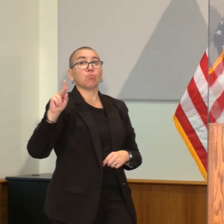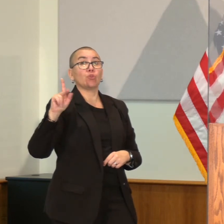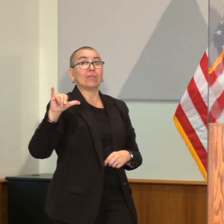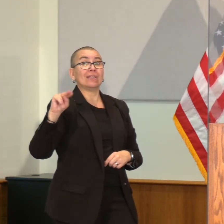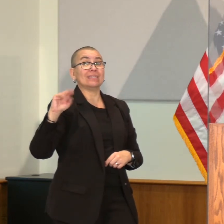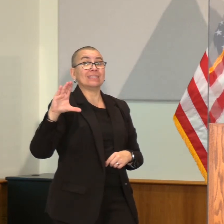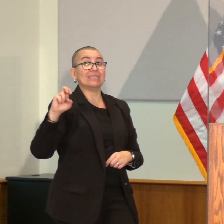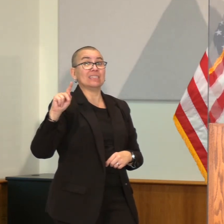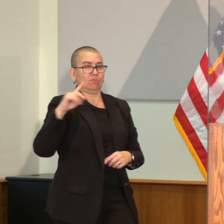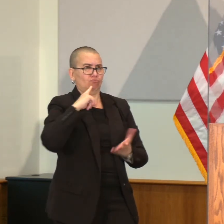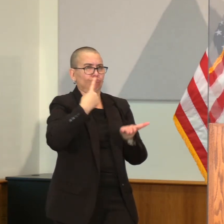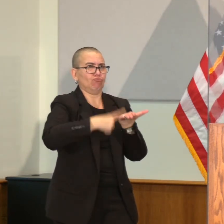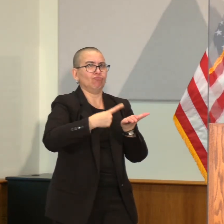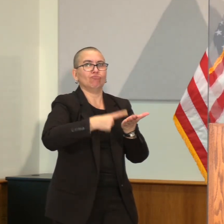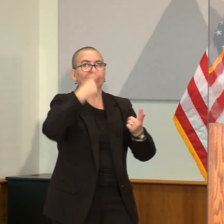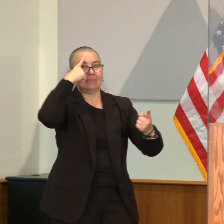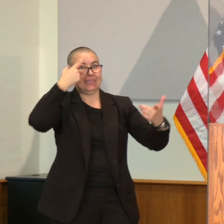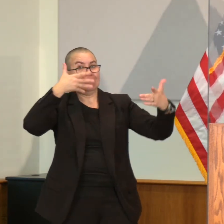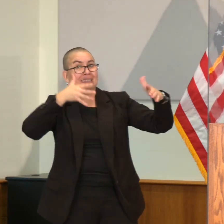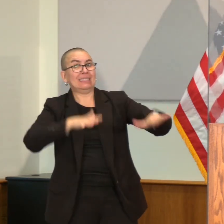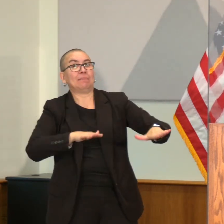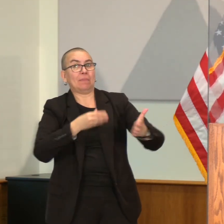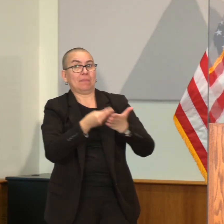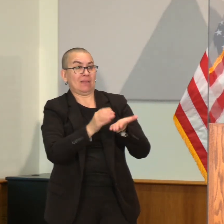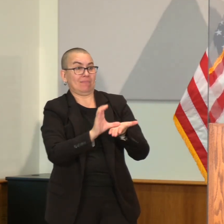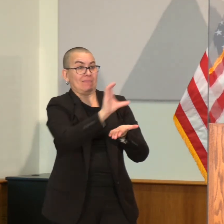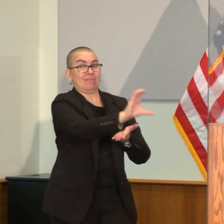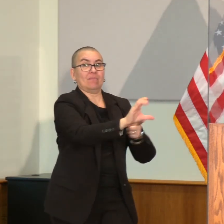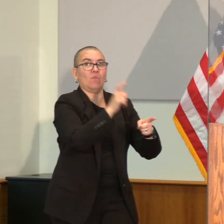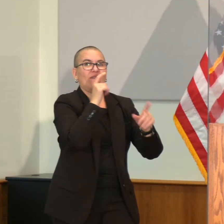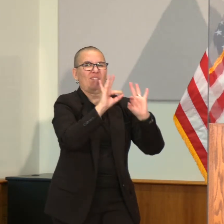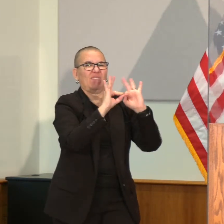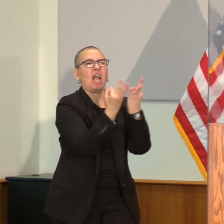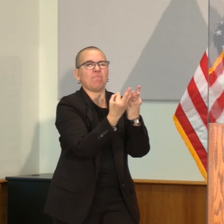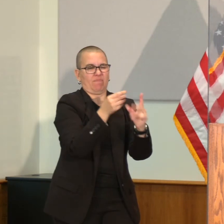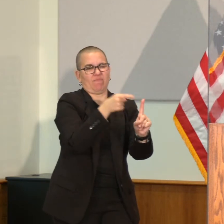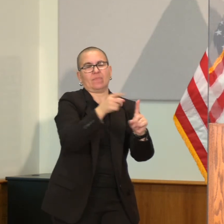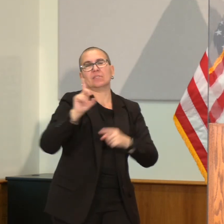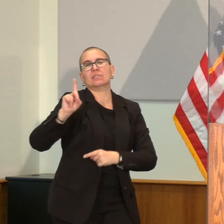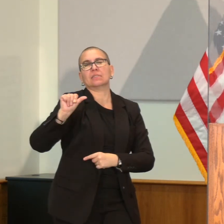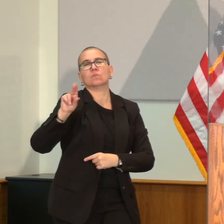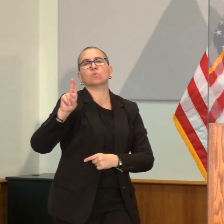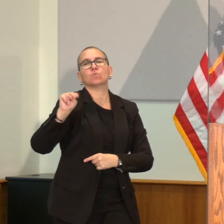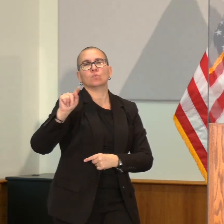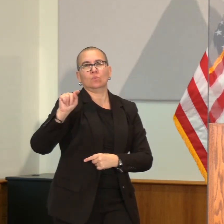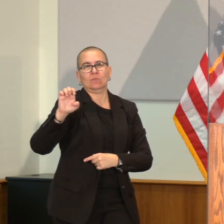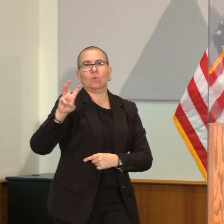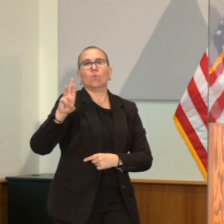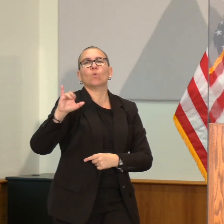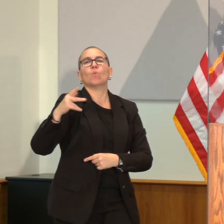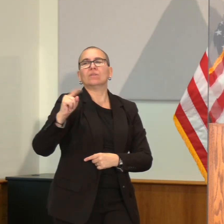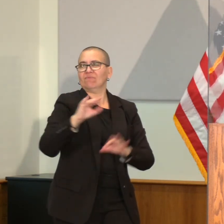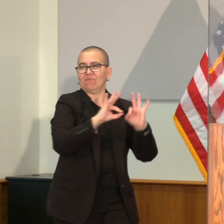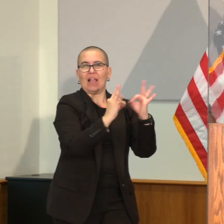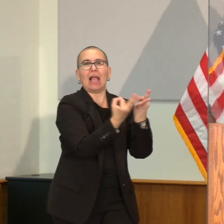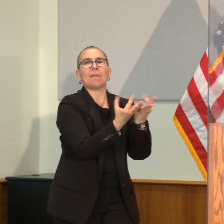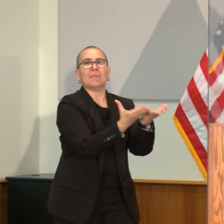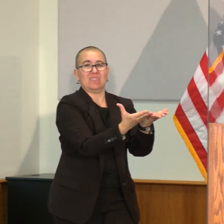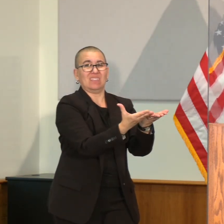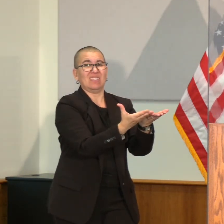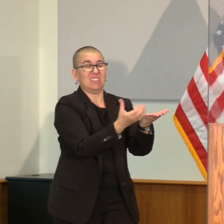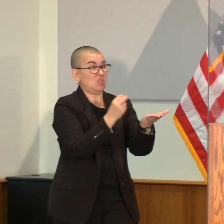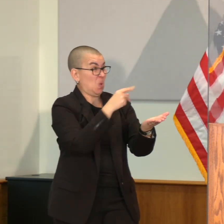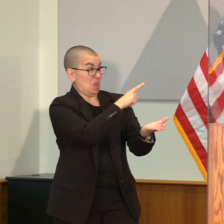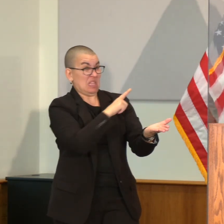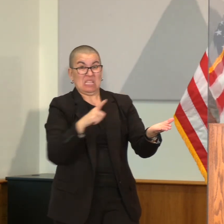turns out, they're not in the same position as a city of the size of Minneapolis. Is the legislature and the state going to have to step in to make